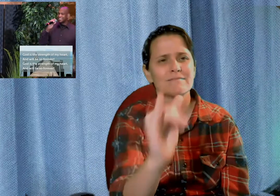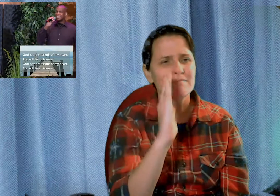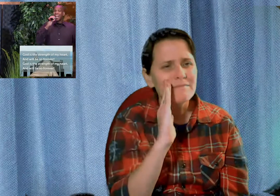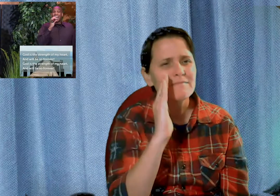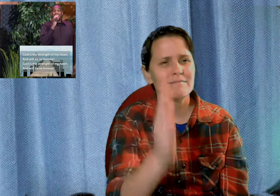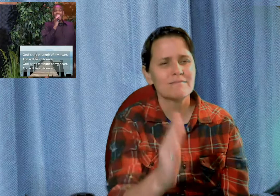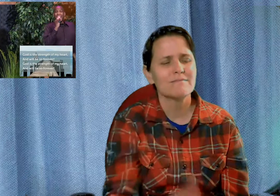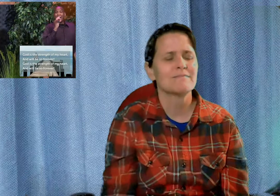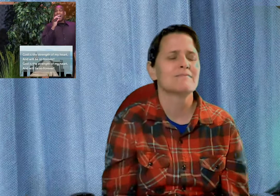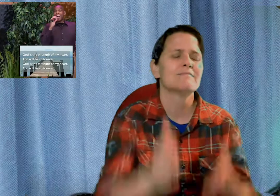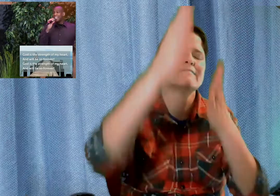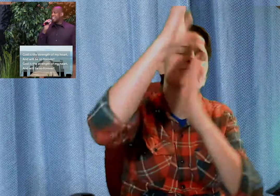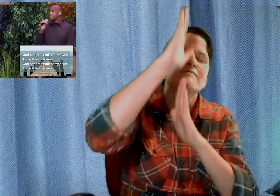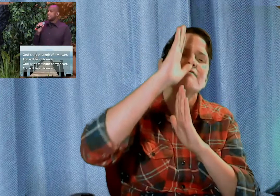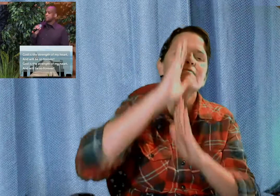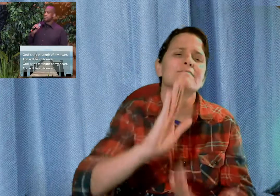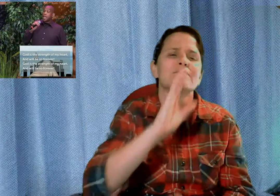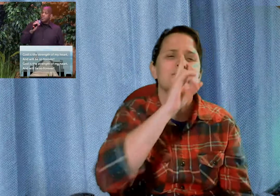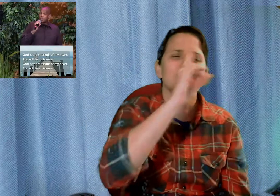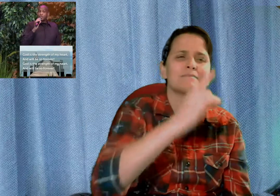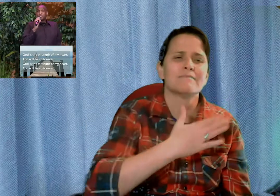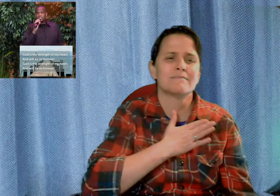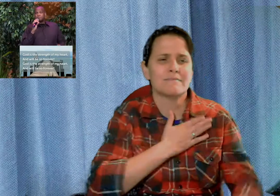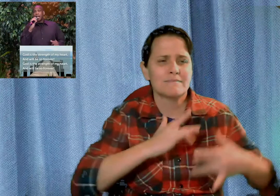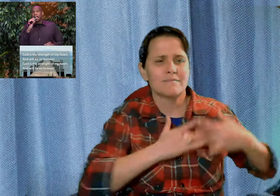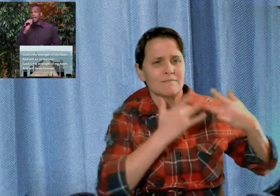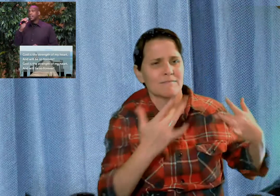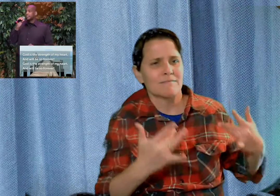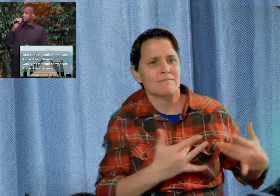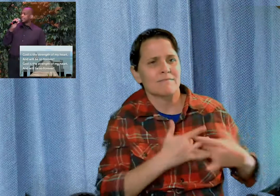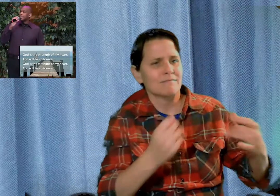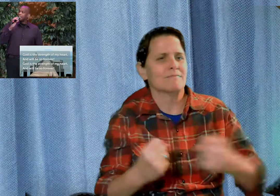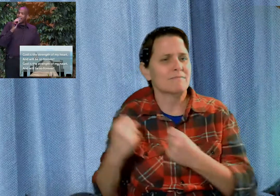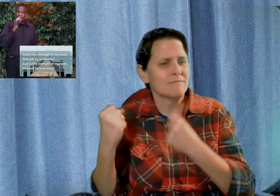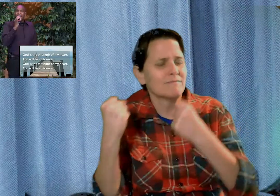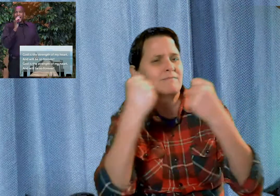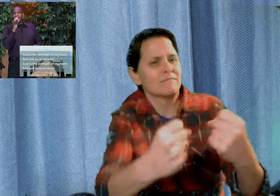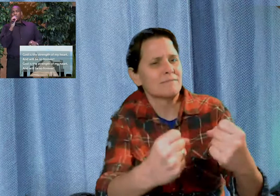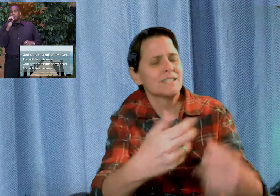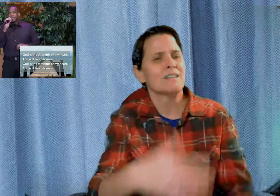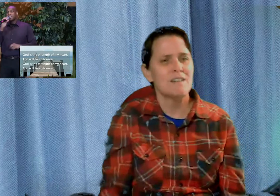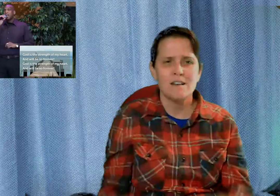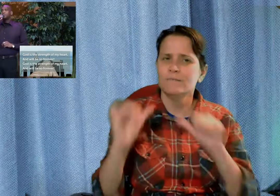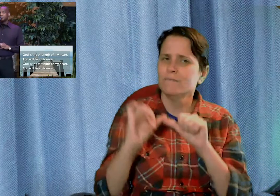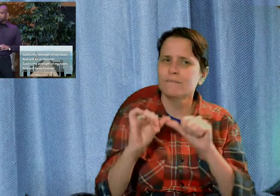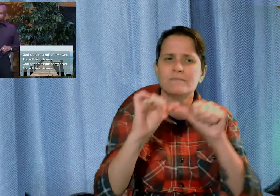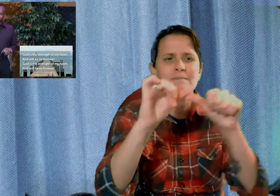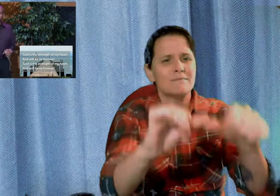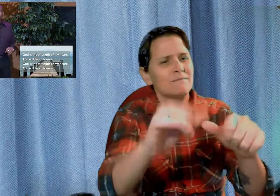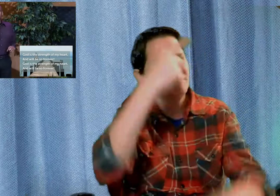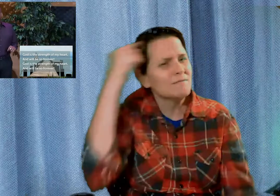forever. God is the strength of my heart, and will be so